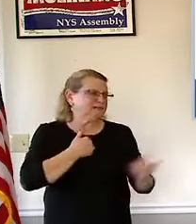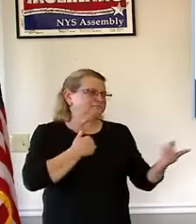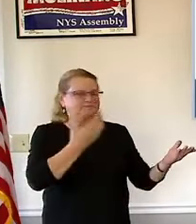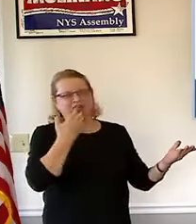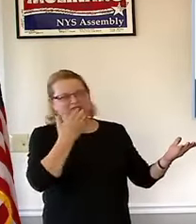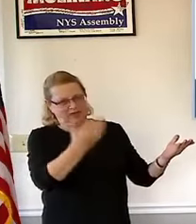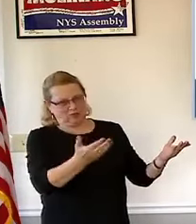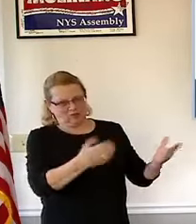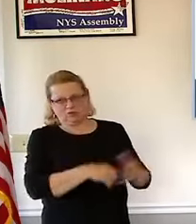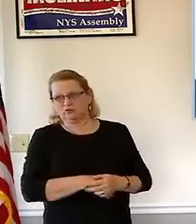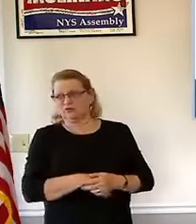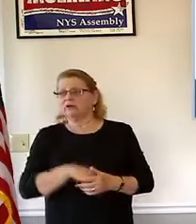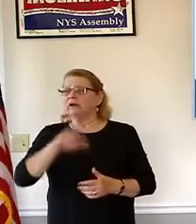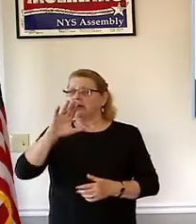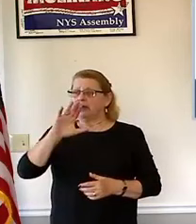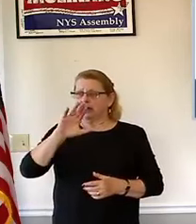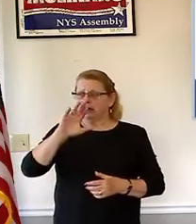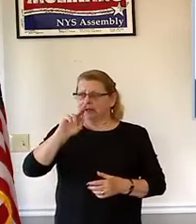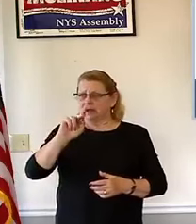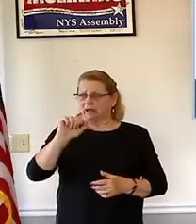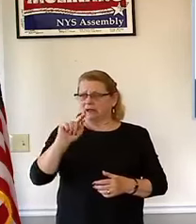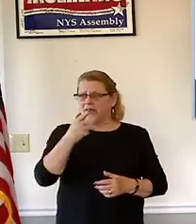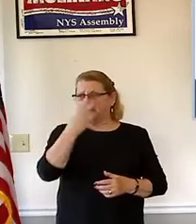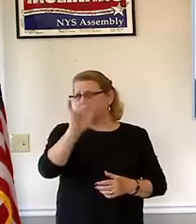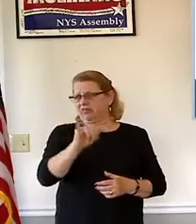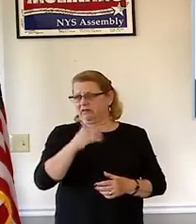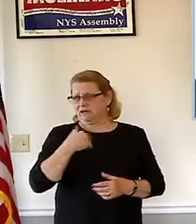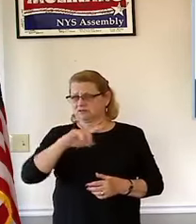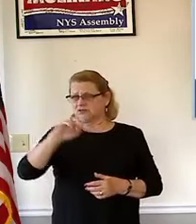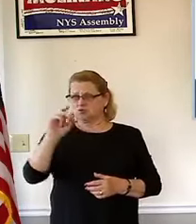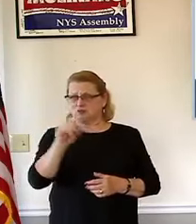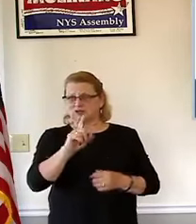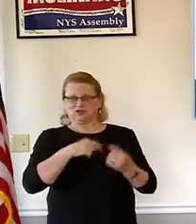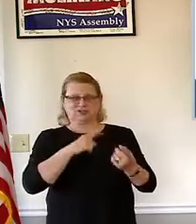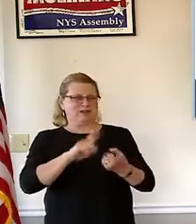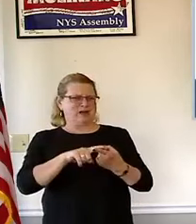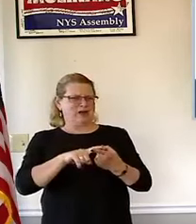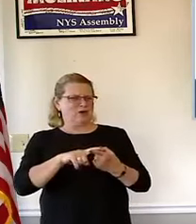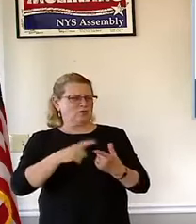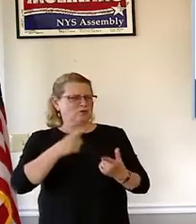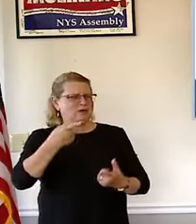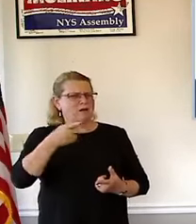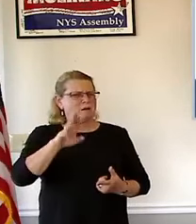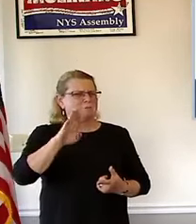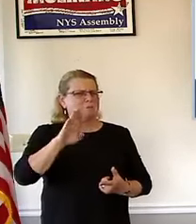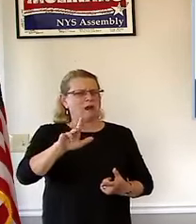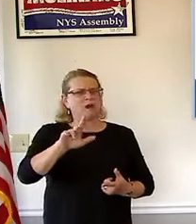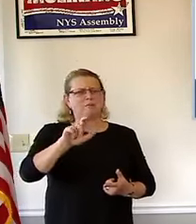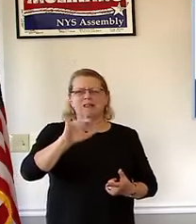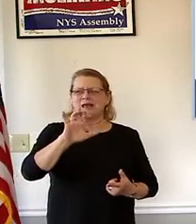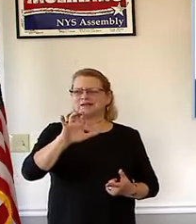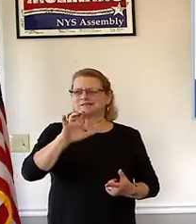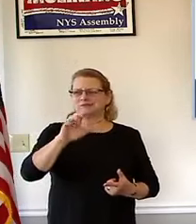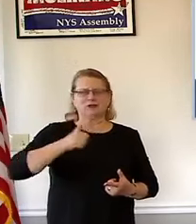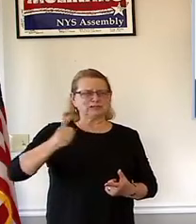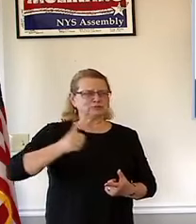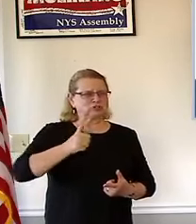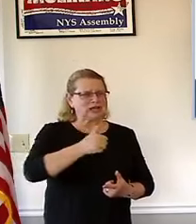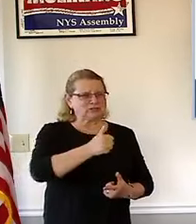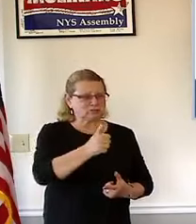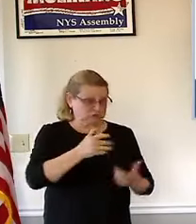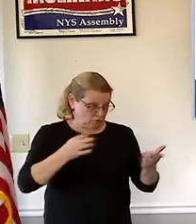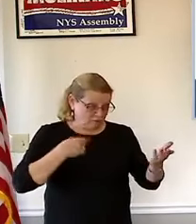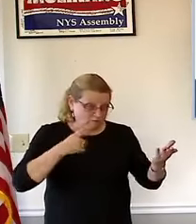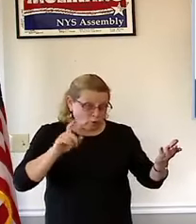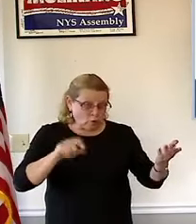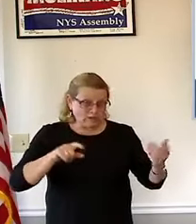go to Kathy is on the line. Kathy had a question regarding public transit. And if you do have a question, dial 0 on the phone. We'll try to get to you a